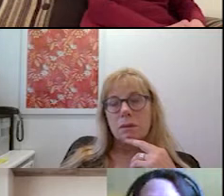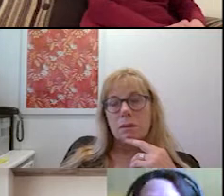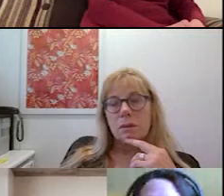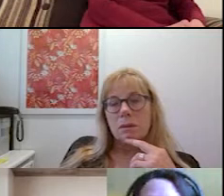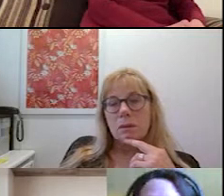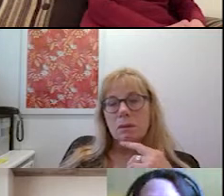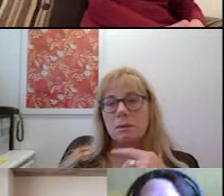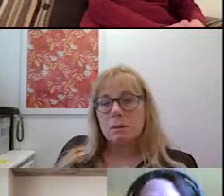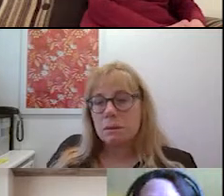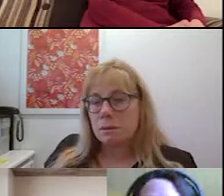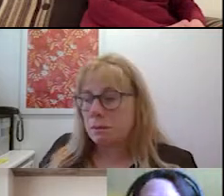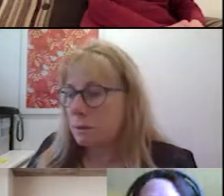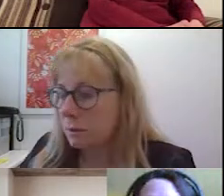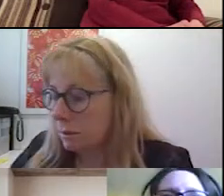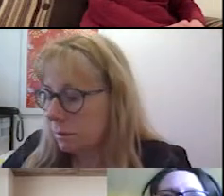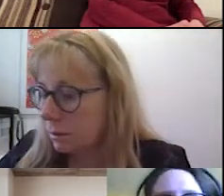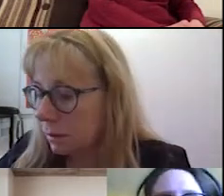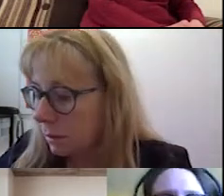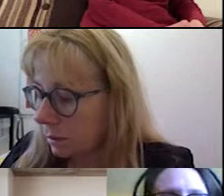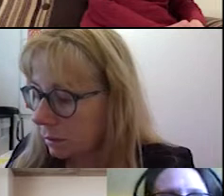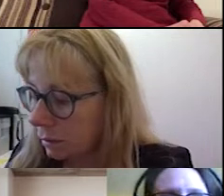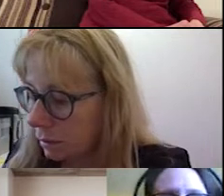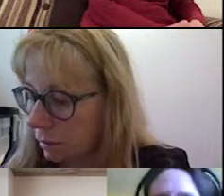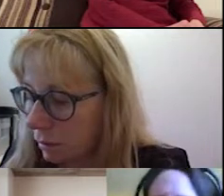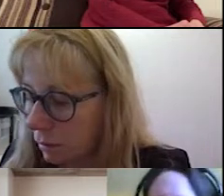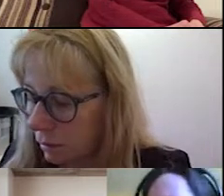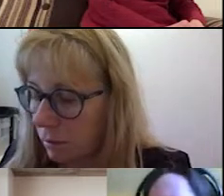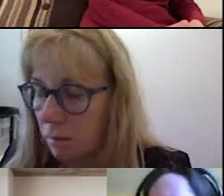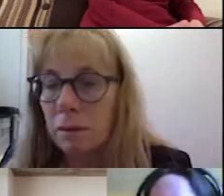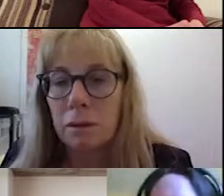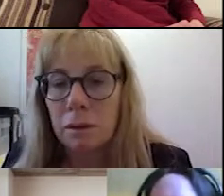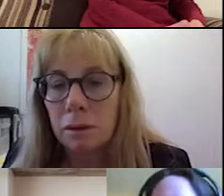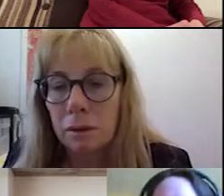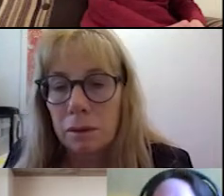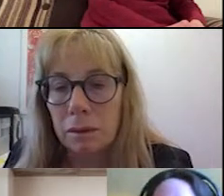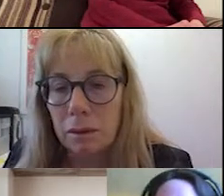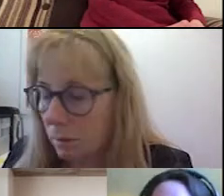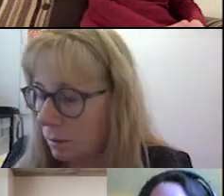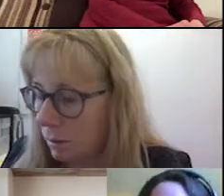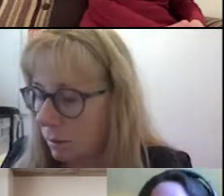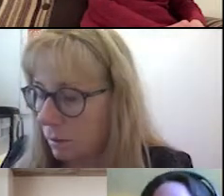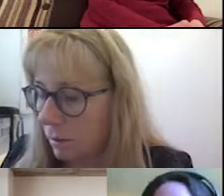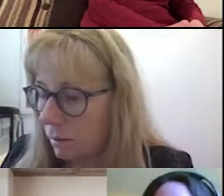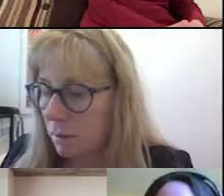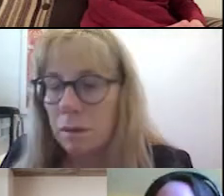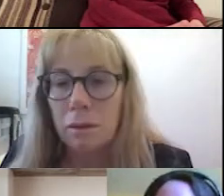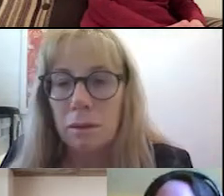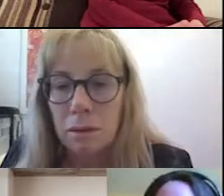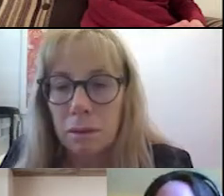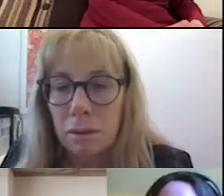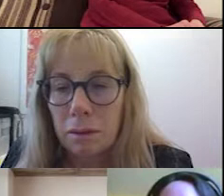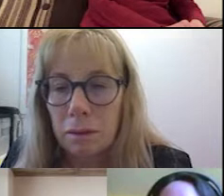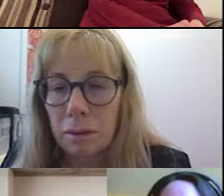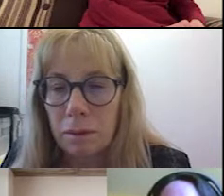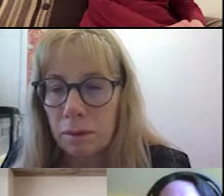on to and keep reminding ourselves that, yes, there's signs for some of these things, but we can also use our gestures.